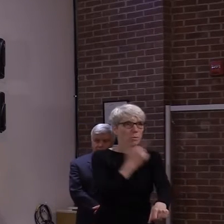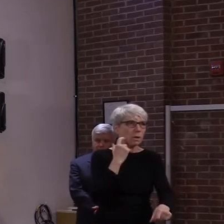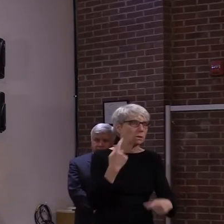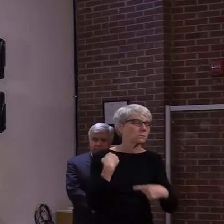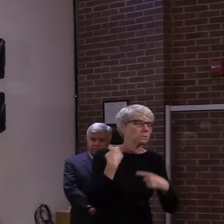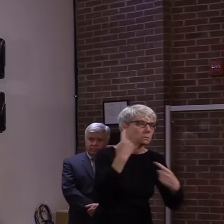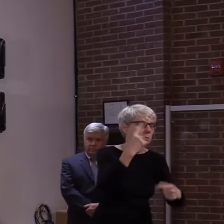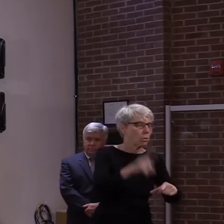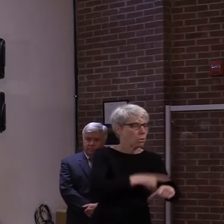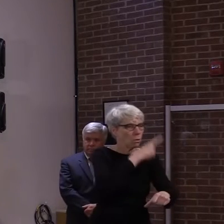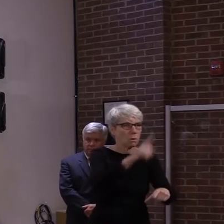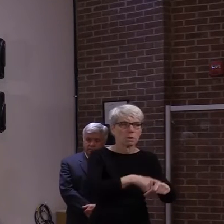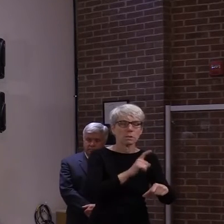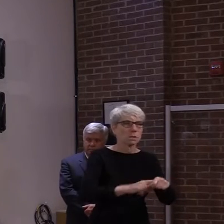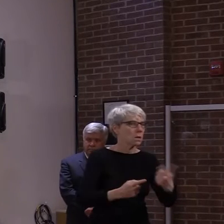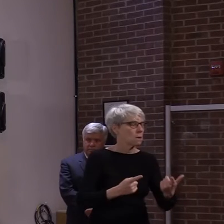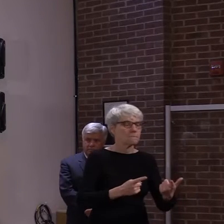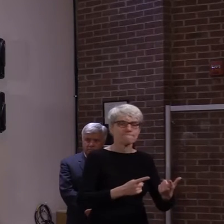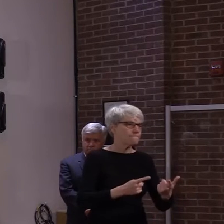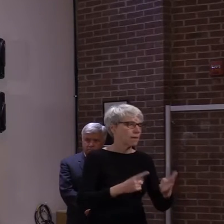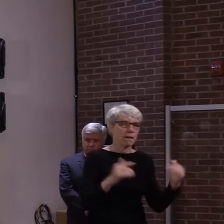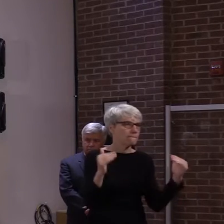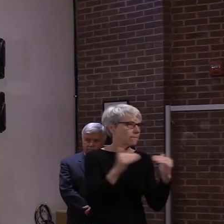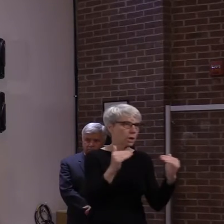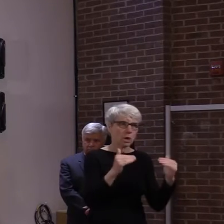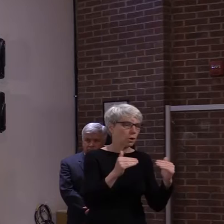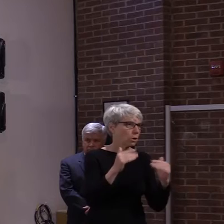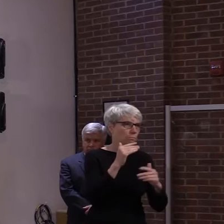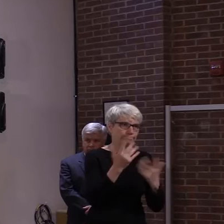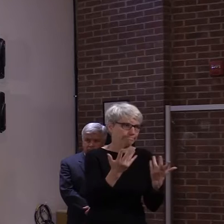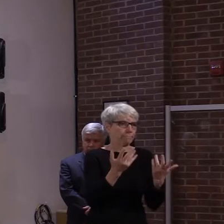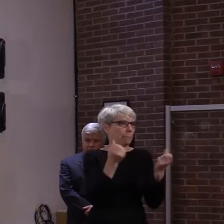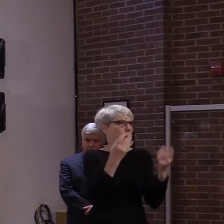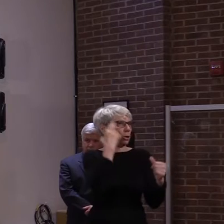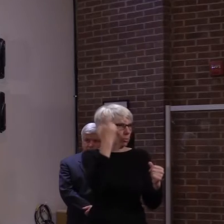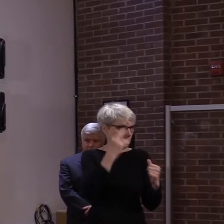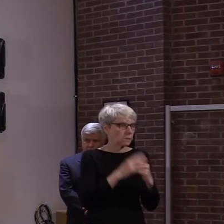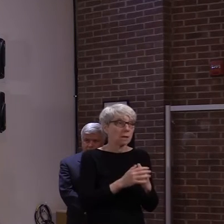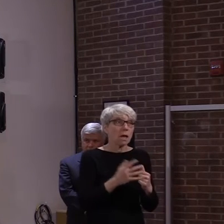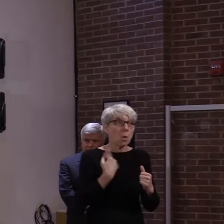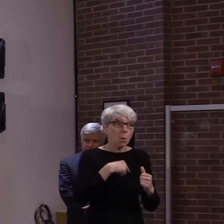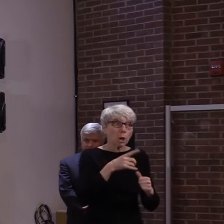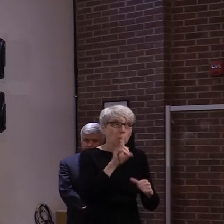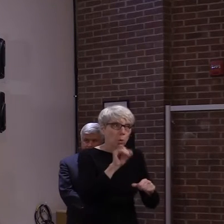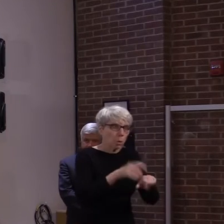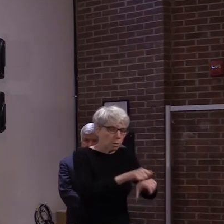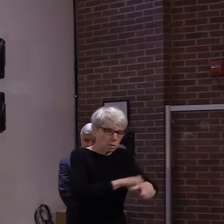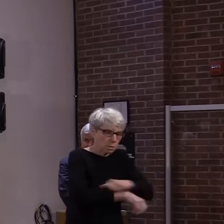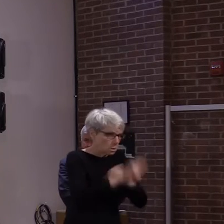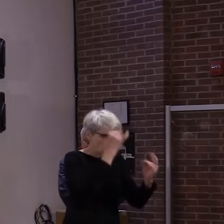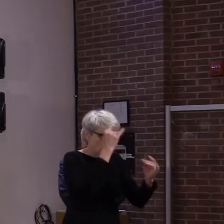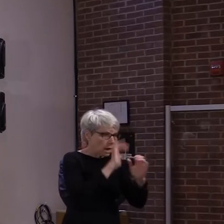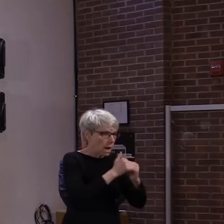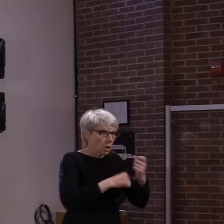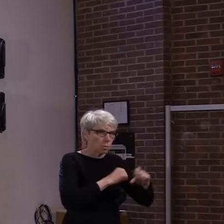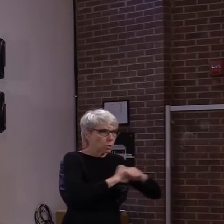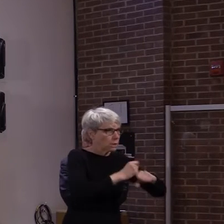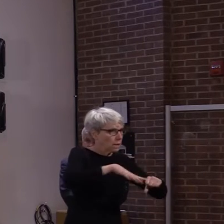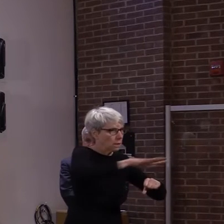addressed robustly. There's also factors regarding the professional